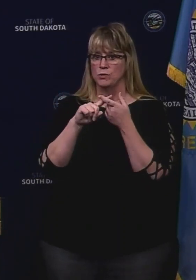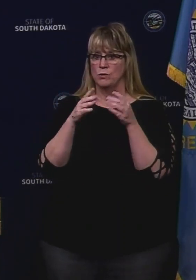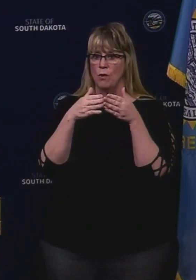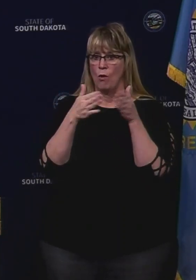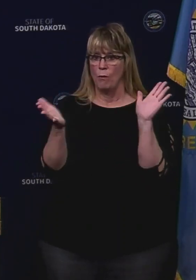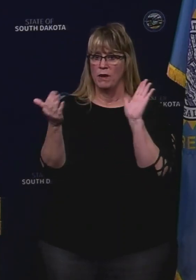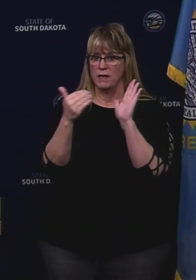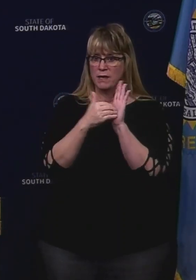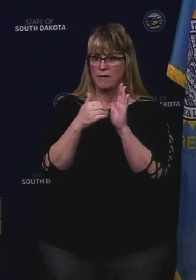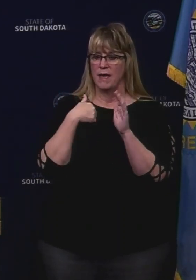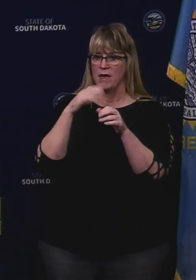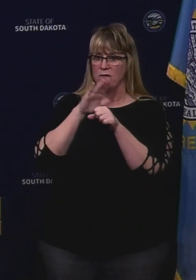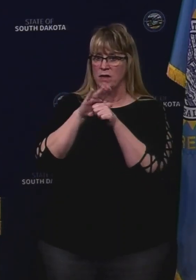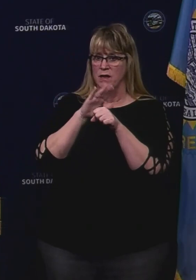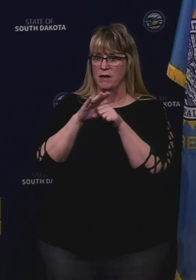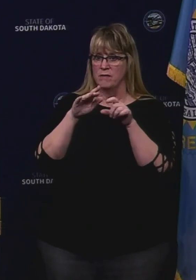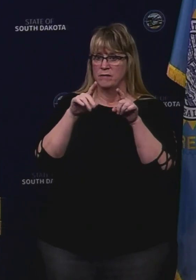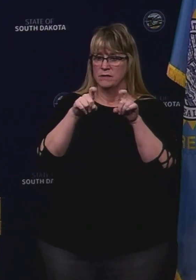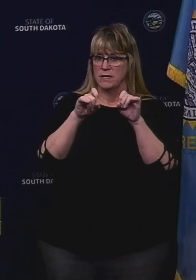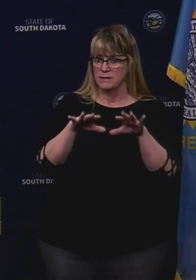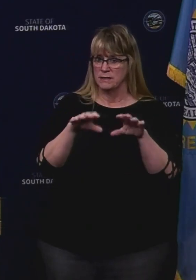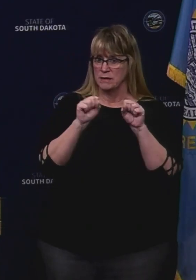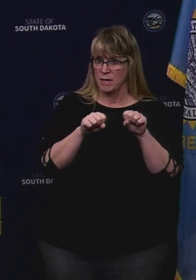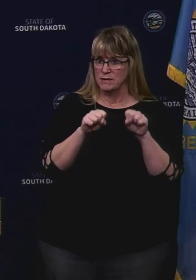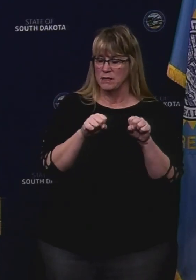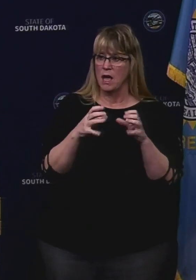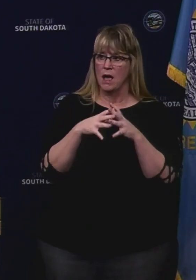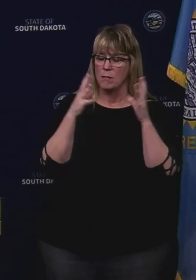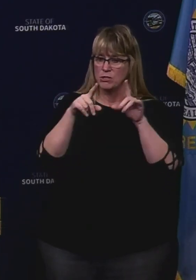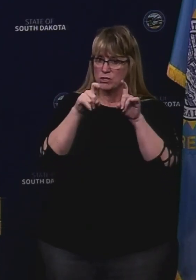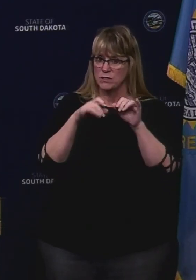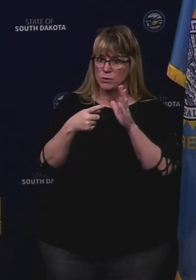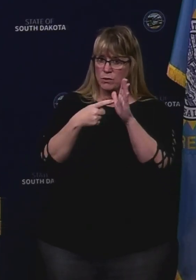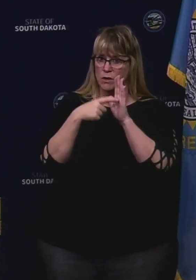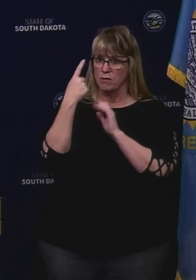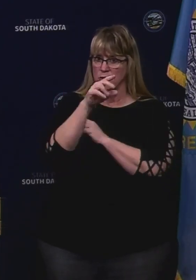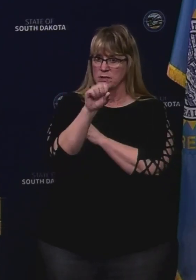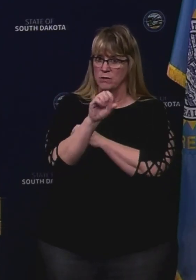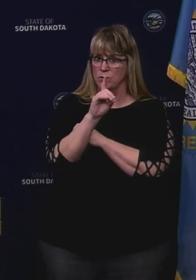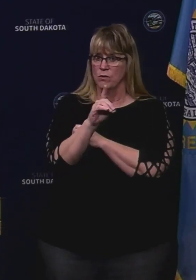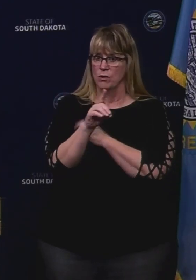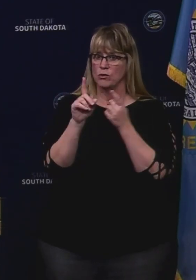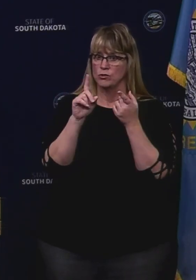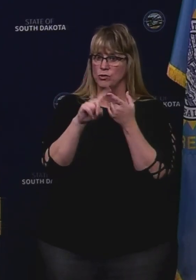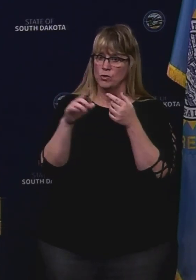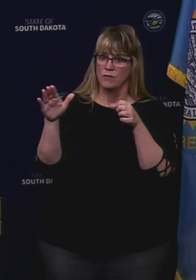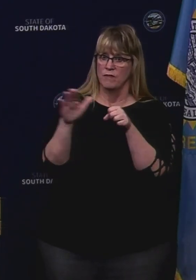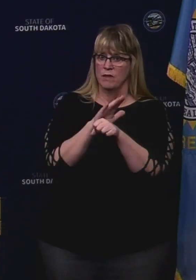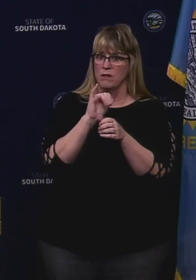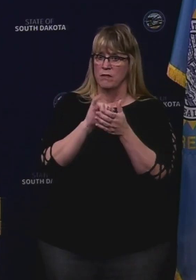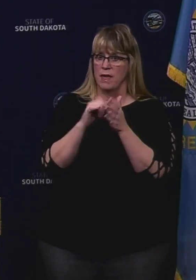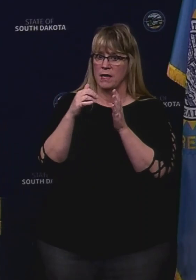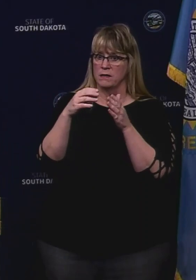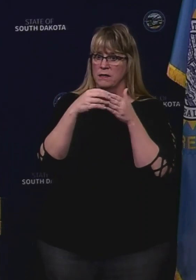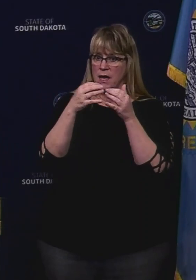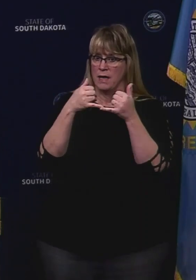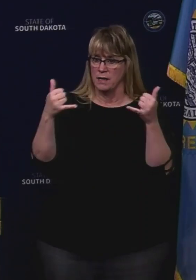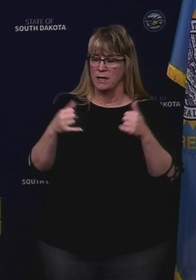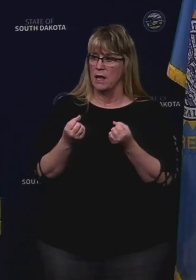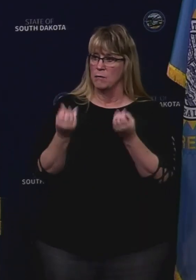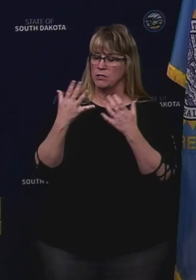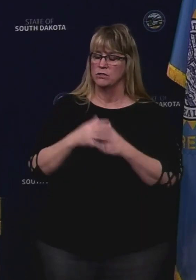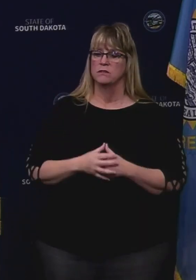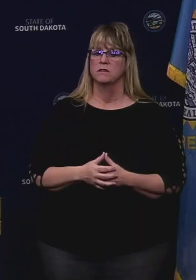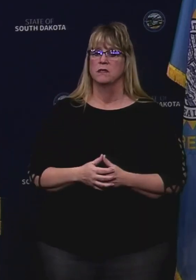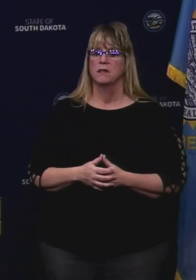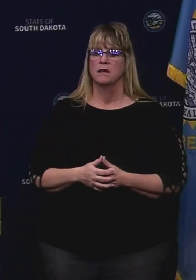that they have adequate testing capacity. How much testing would be required for South Dakota to fulfill that guideline? You know, they're